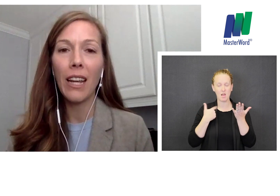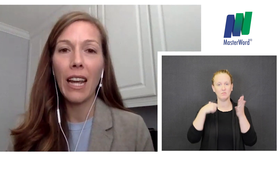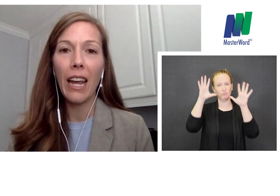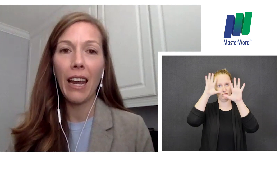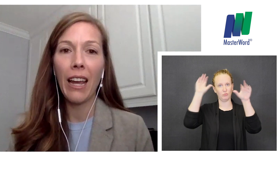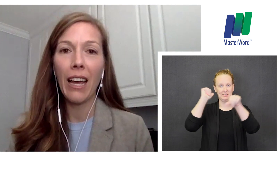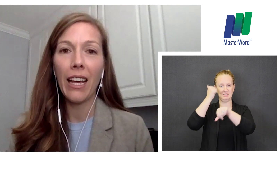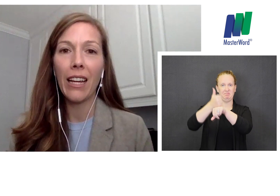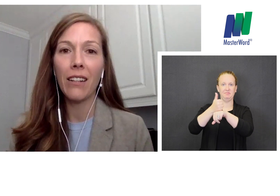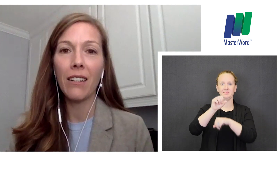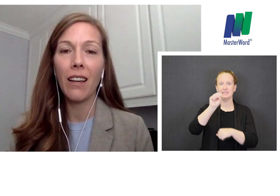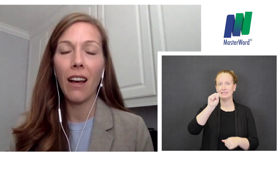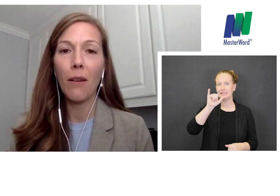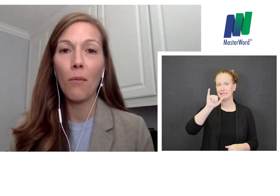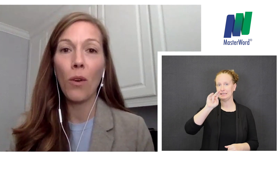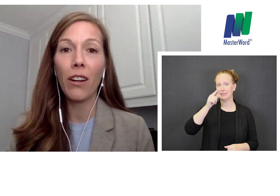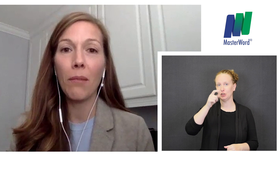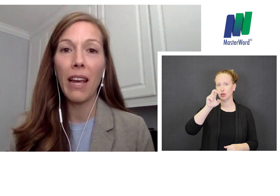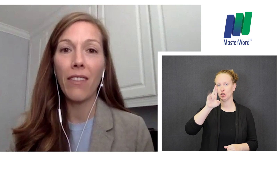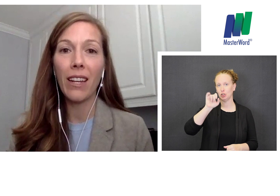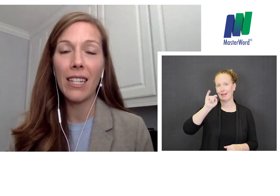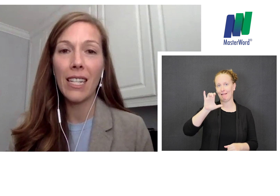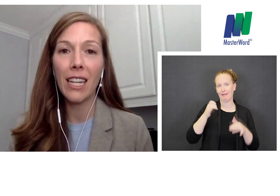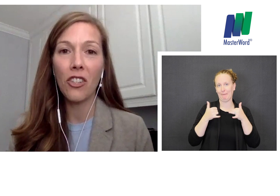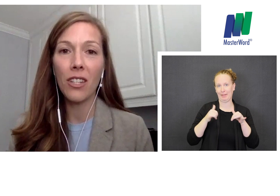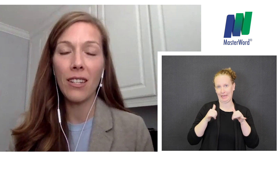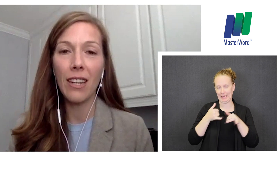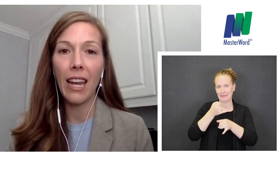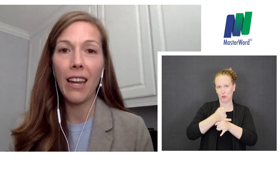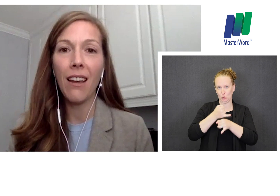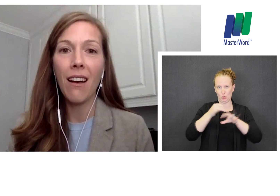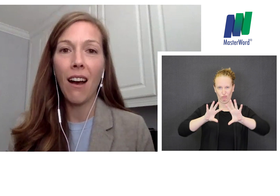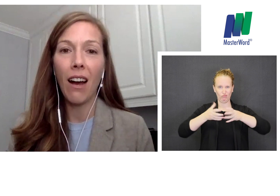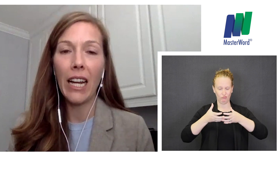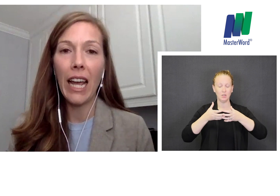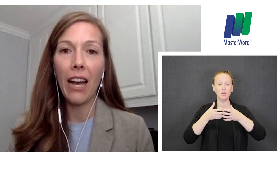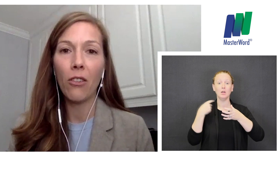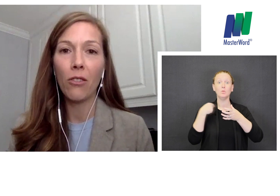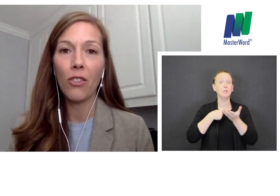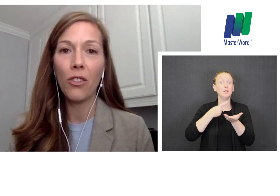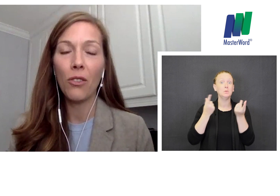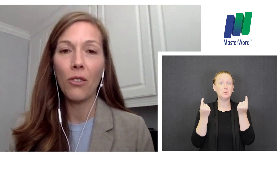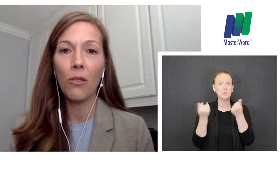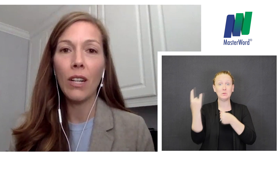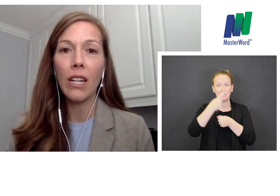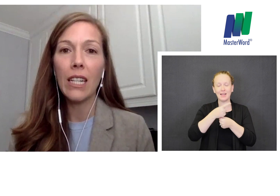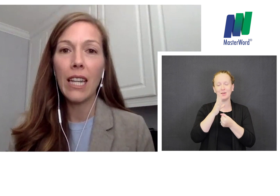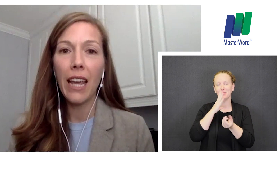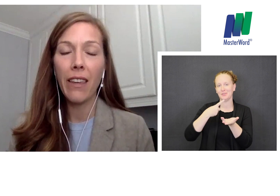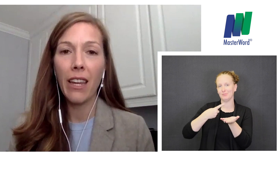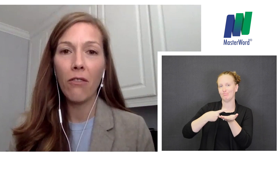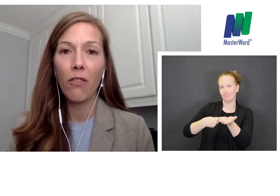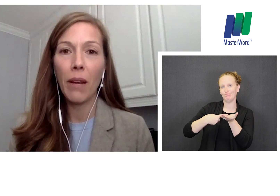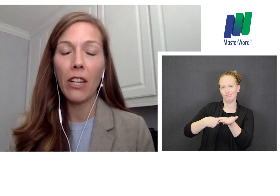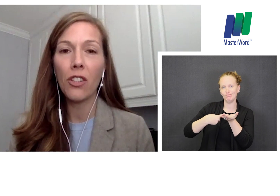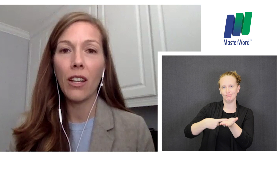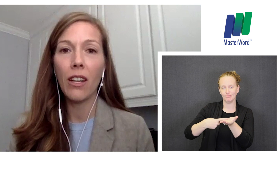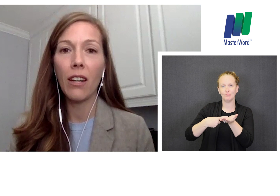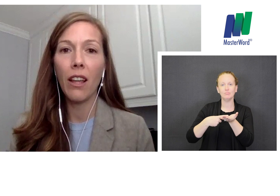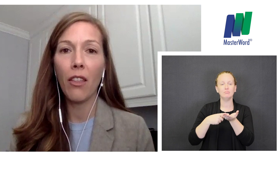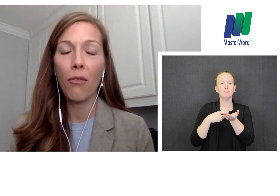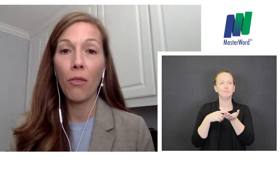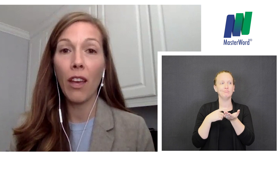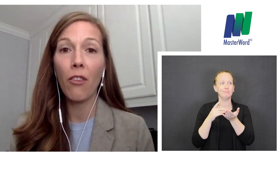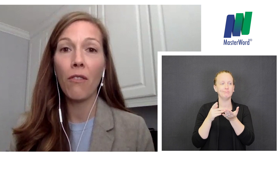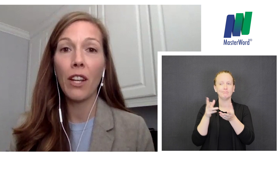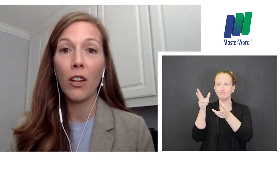Institute, and we're going to be having a discussion today on how to take the